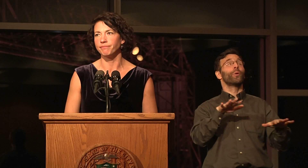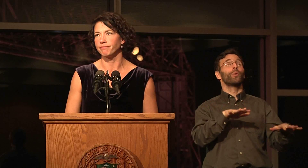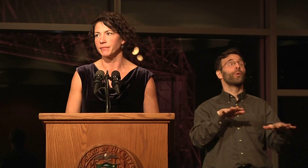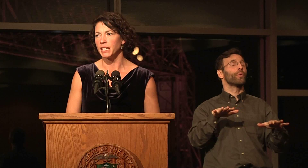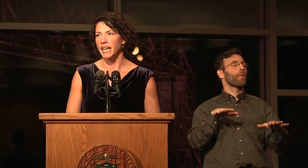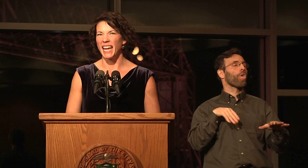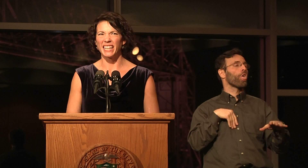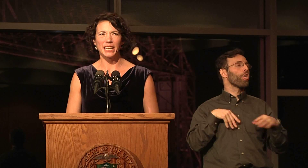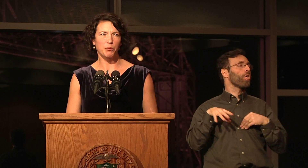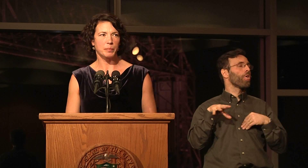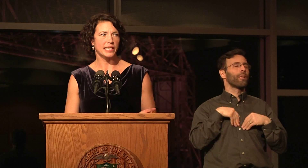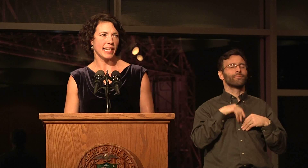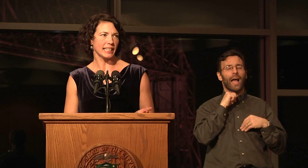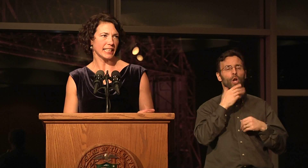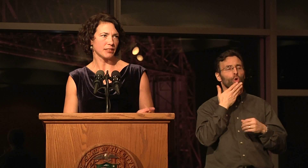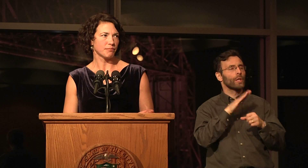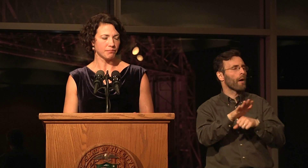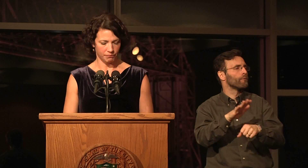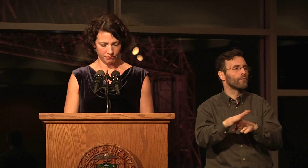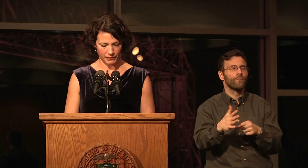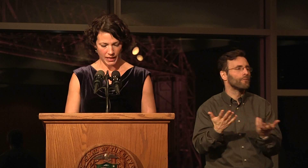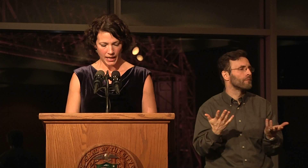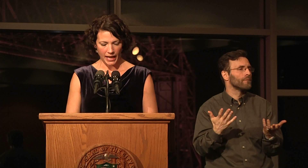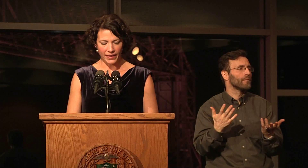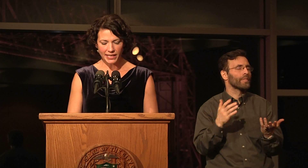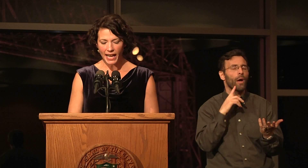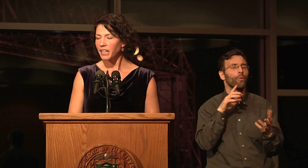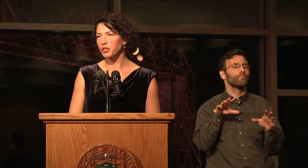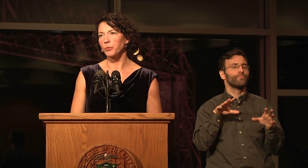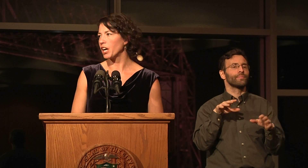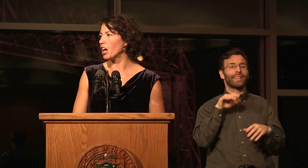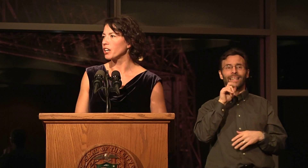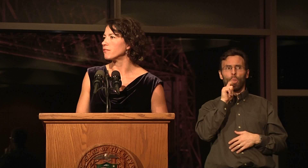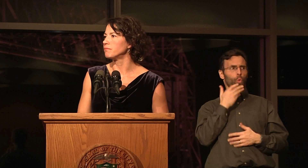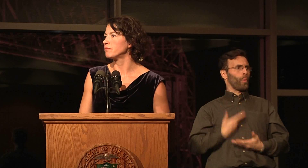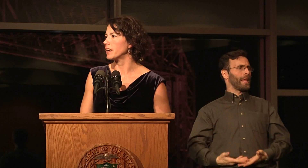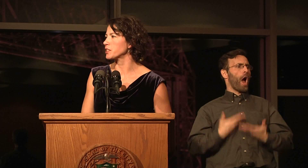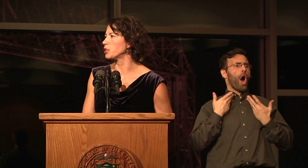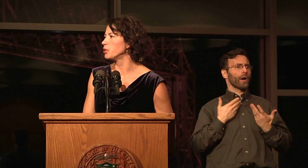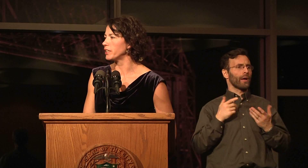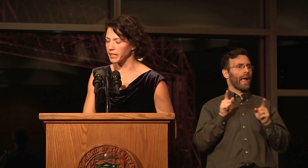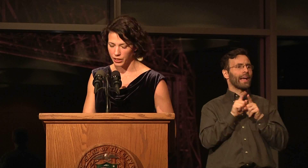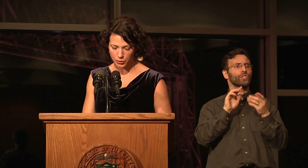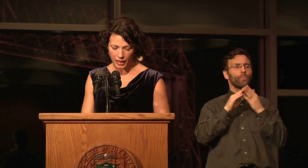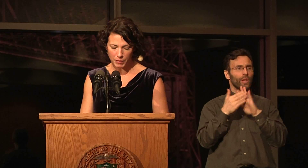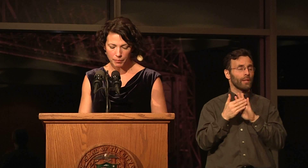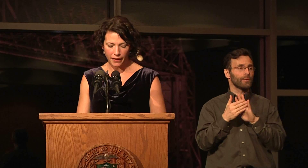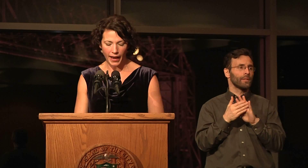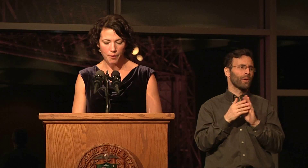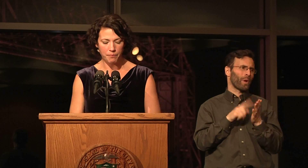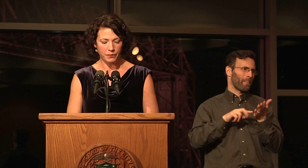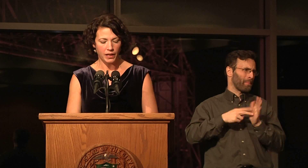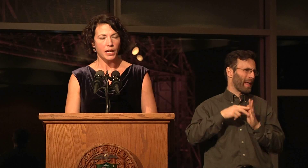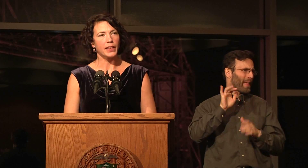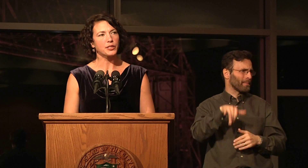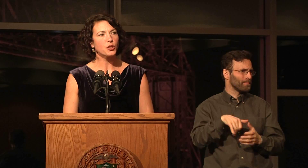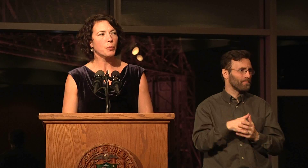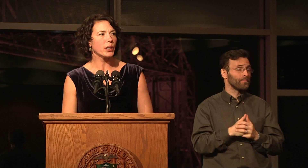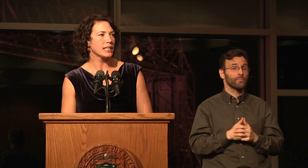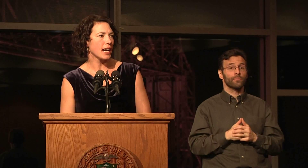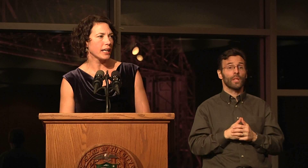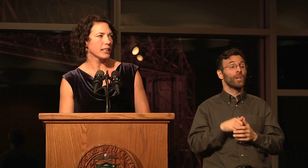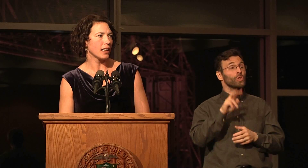passive, and it would be settling. And that's not who we are as a community, and here's what I mean by that.